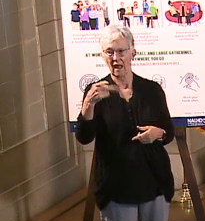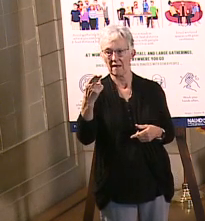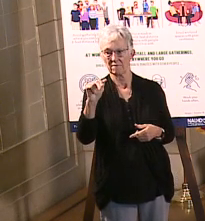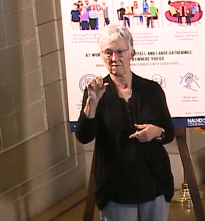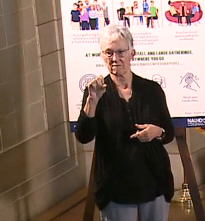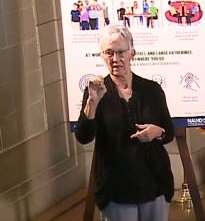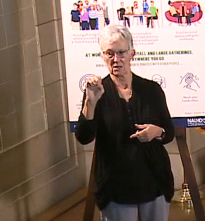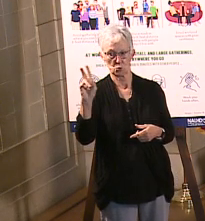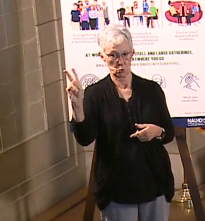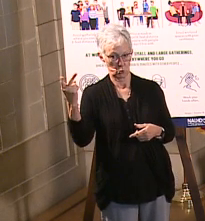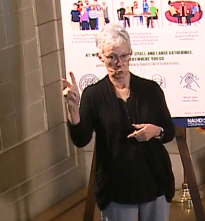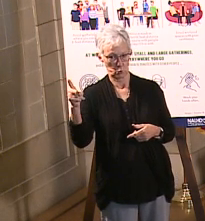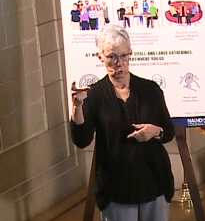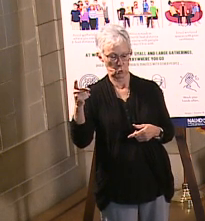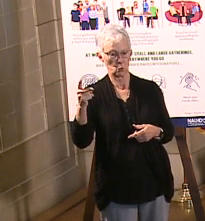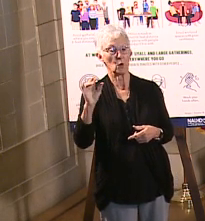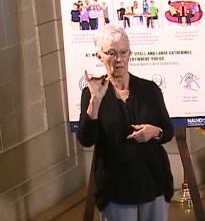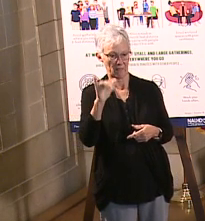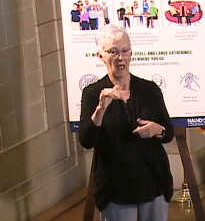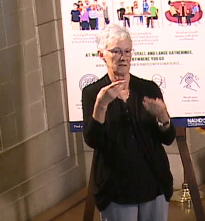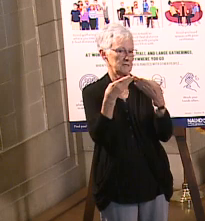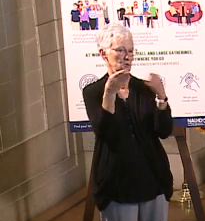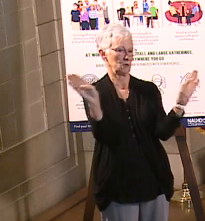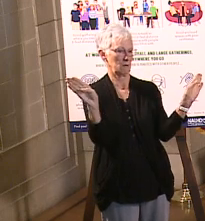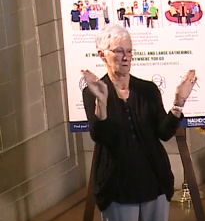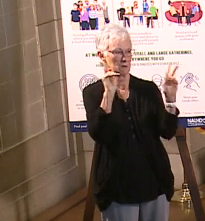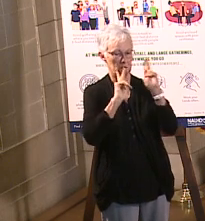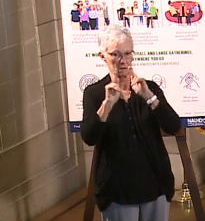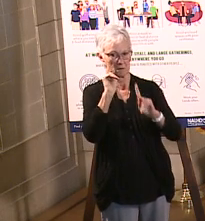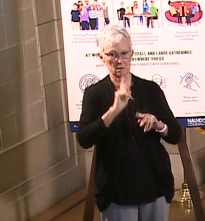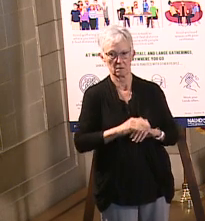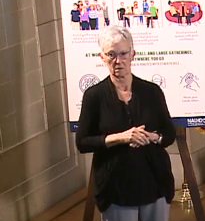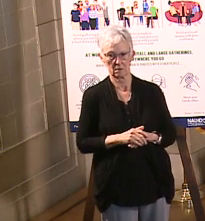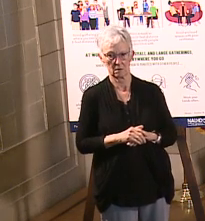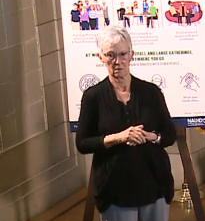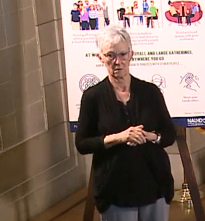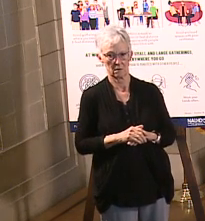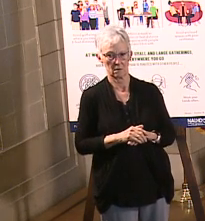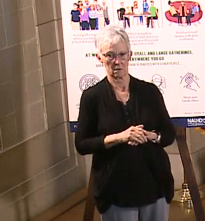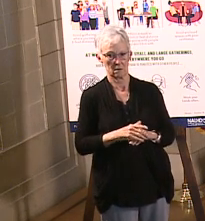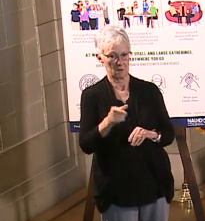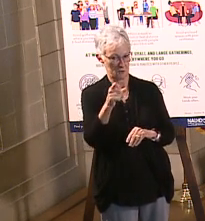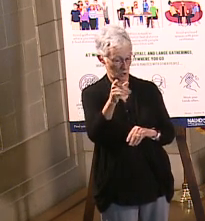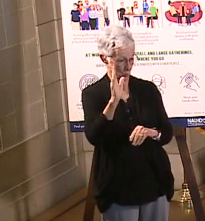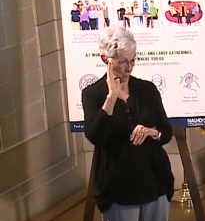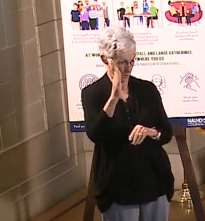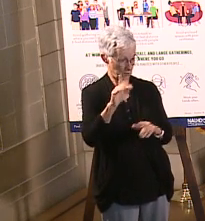general population. That's where we can really open things up. And will it be divided on age? Will you want